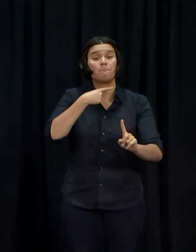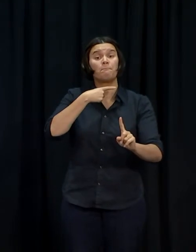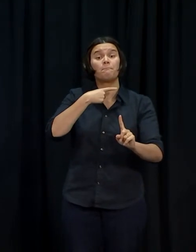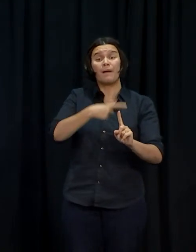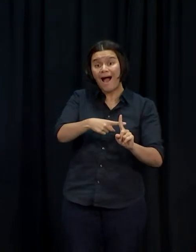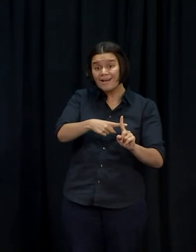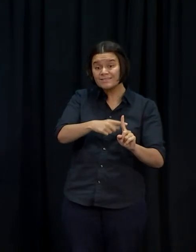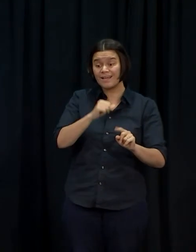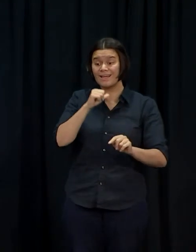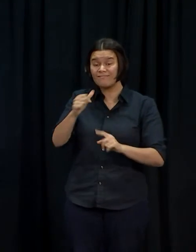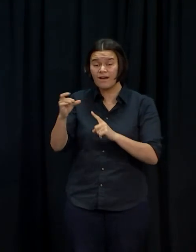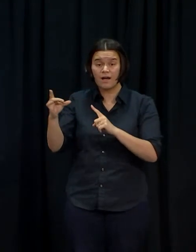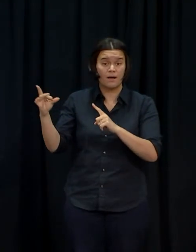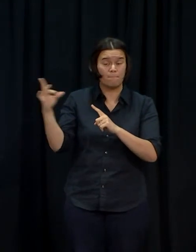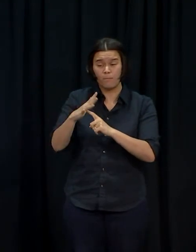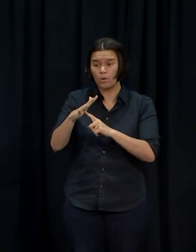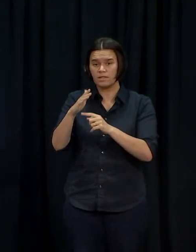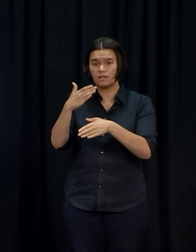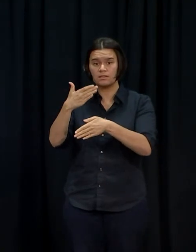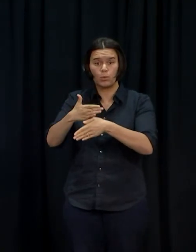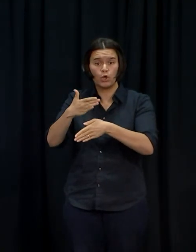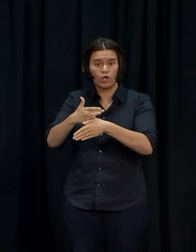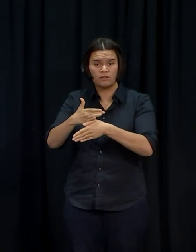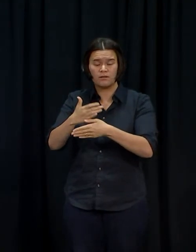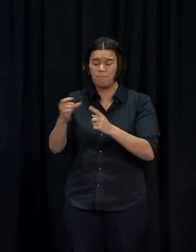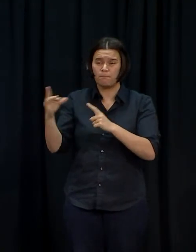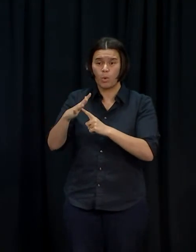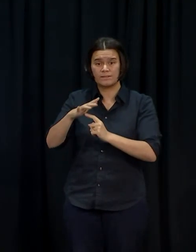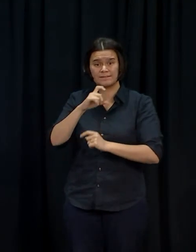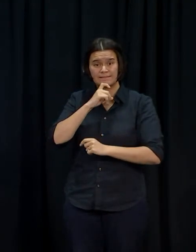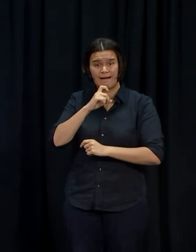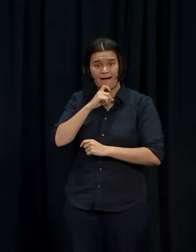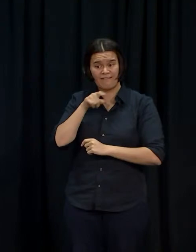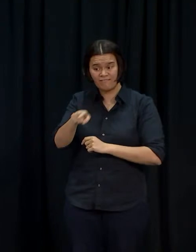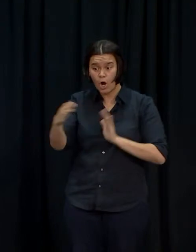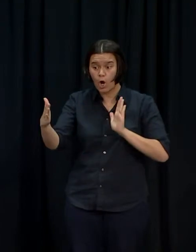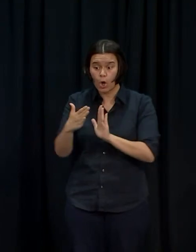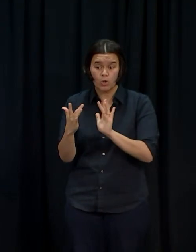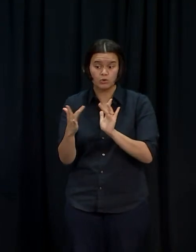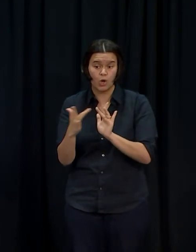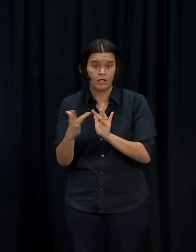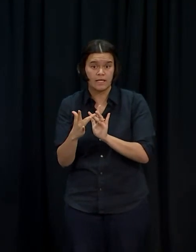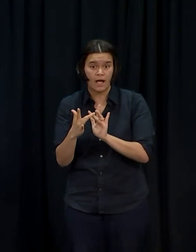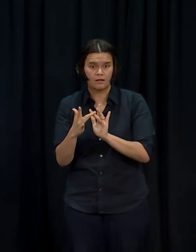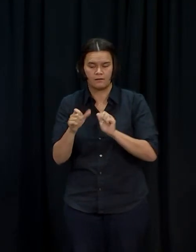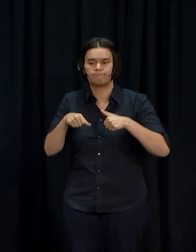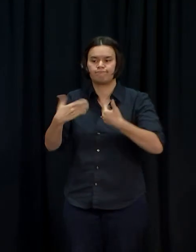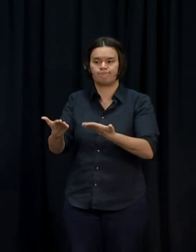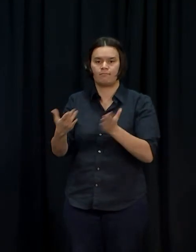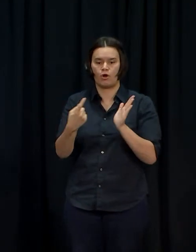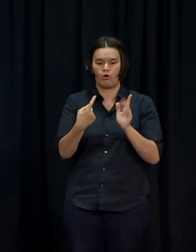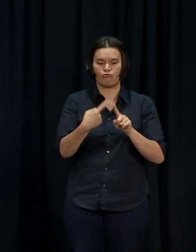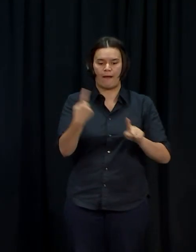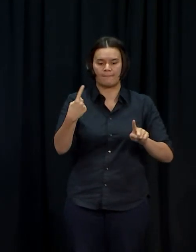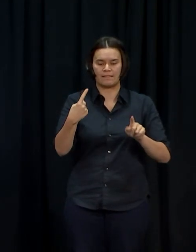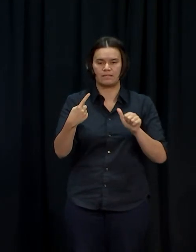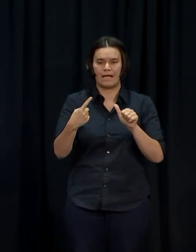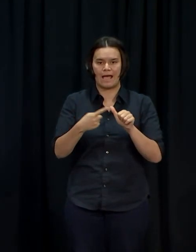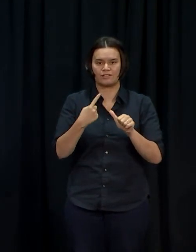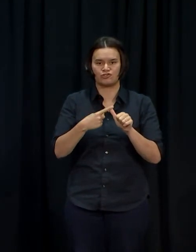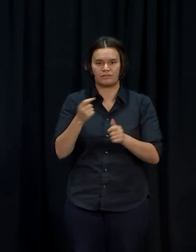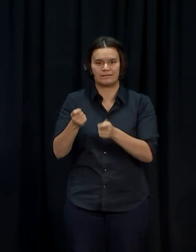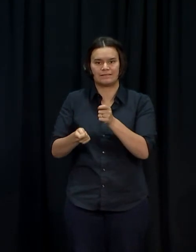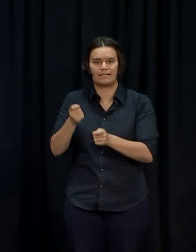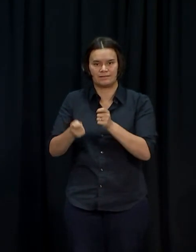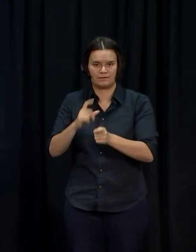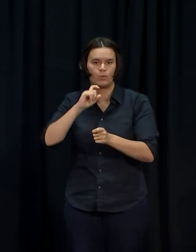asymptomatic critical workers who are close contacts of cases by using rapid antigen tests. These people, like our